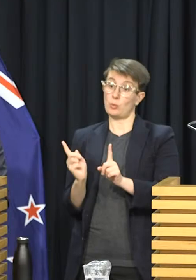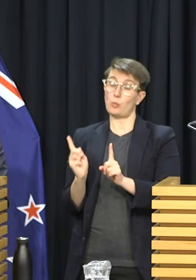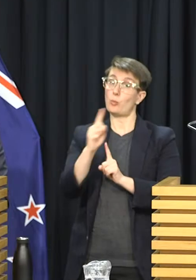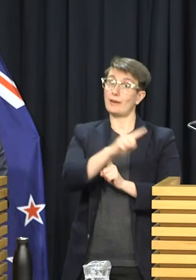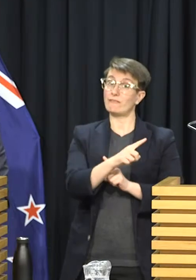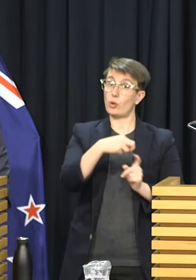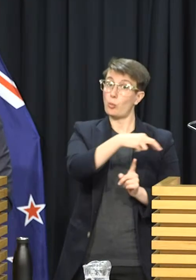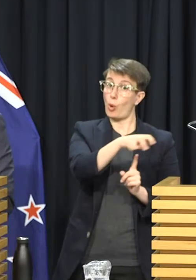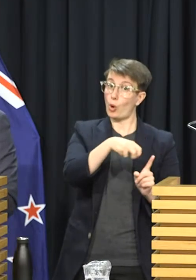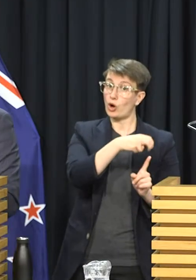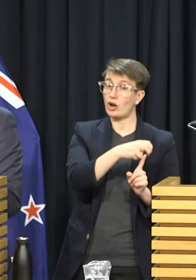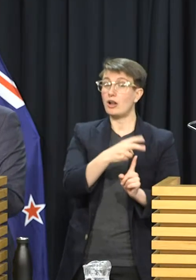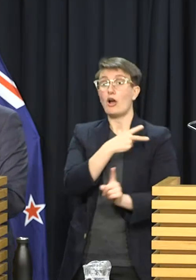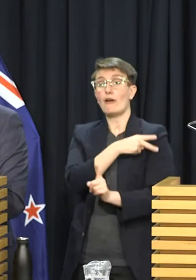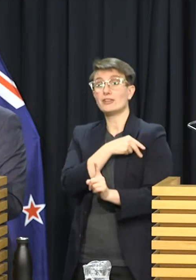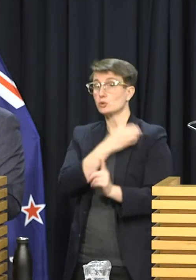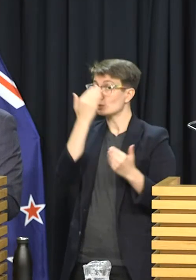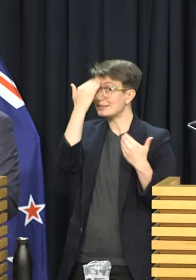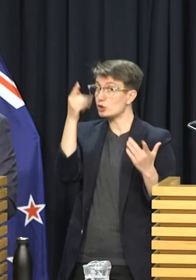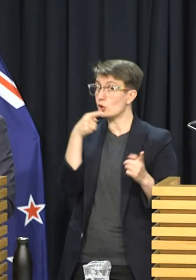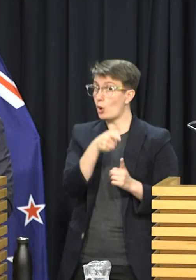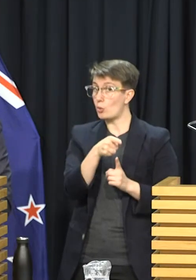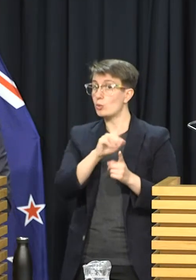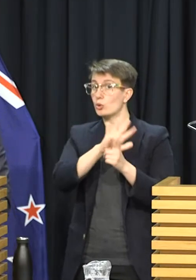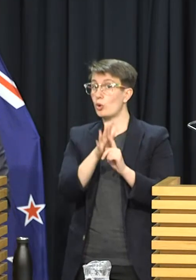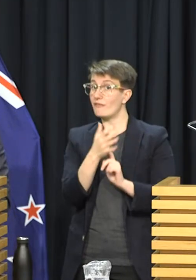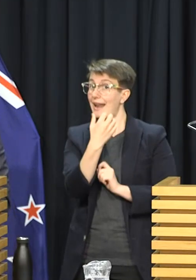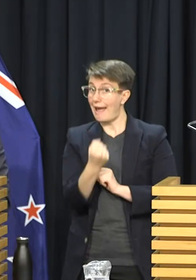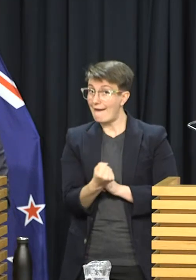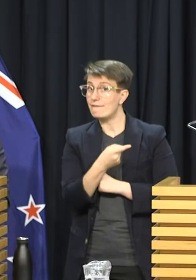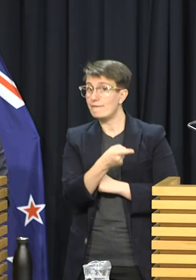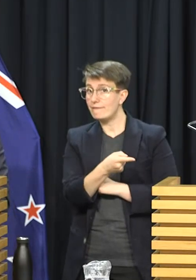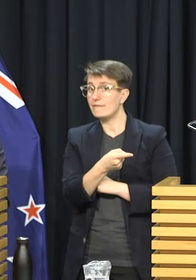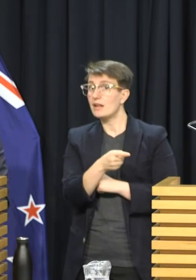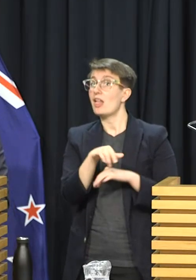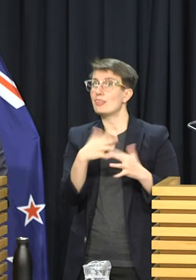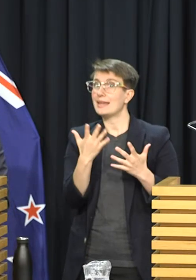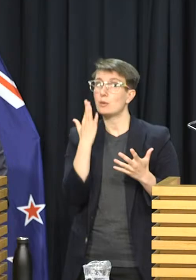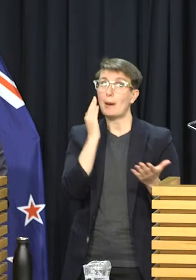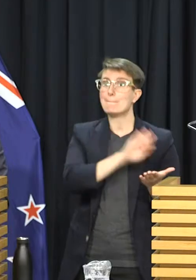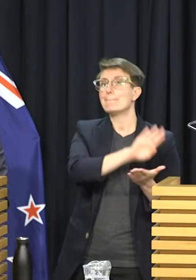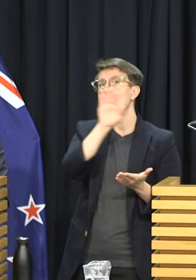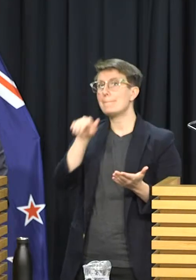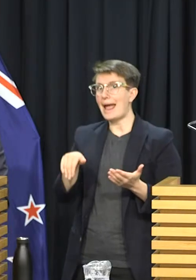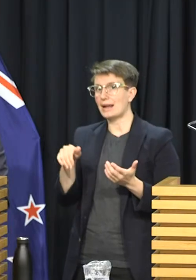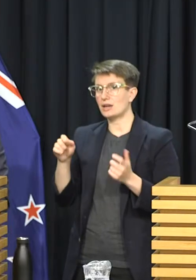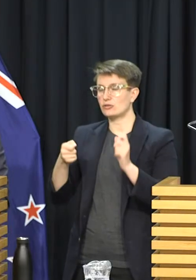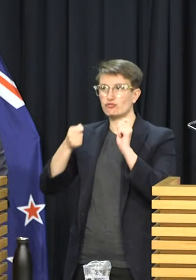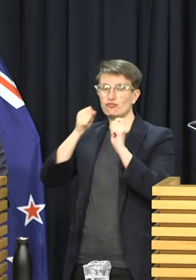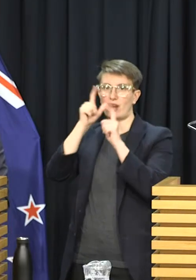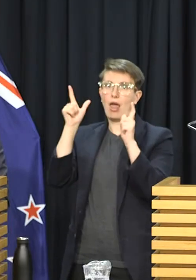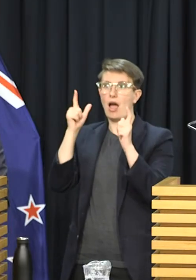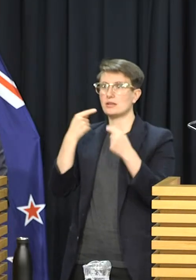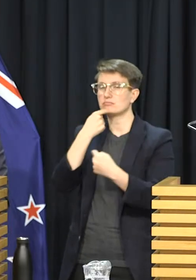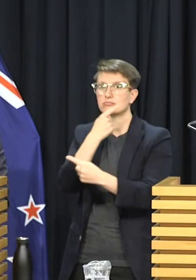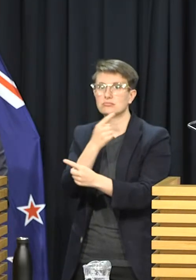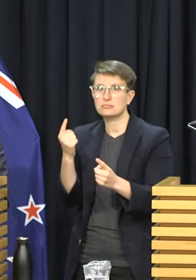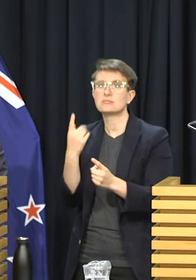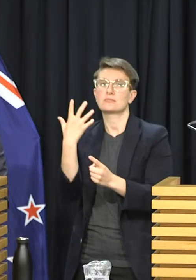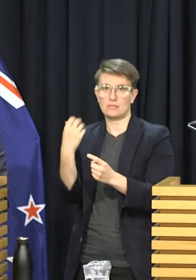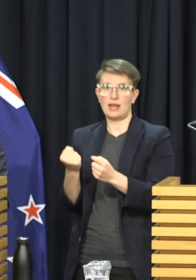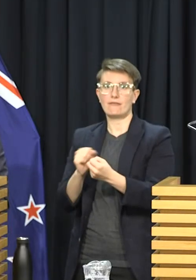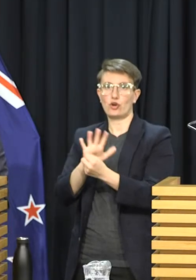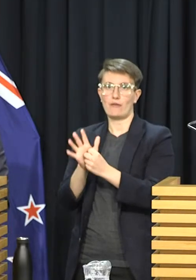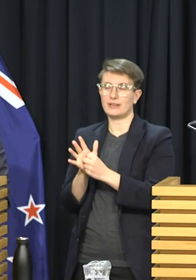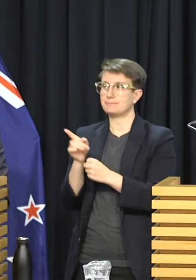the MIQ facility. Yeah, so my understanding was that they had their test before they departed for their regular exercise. The